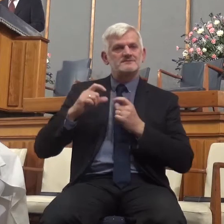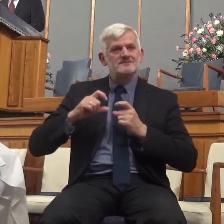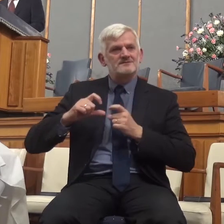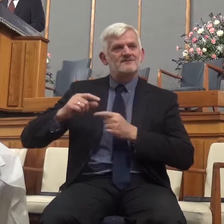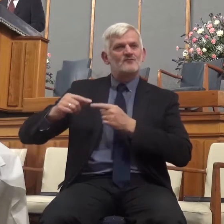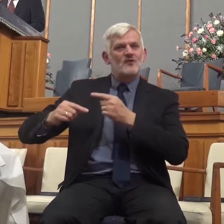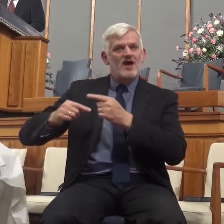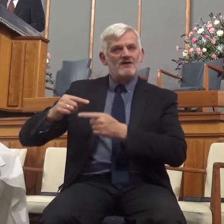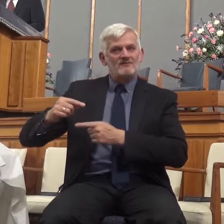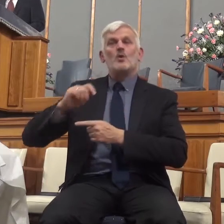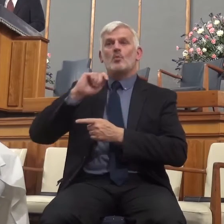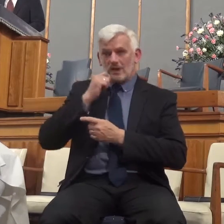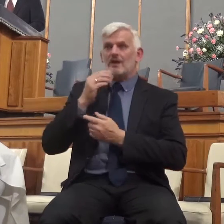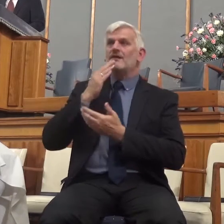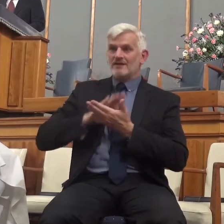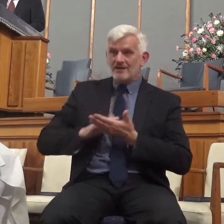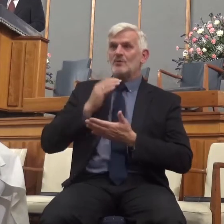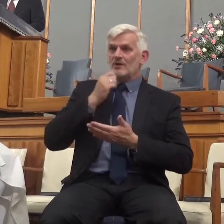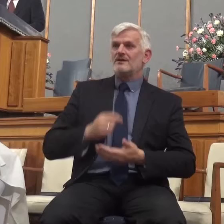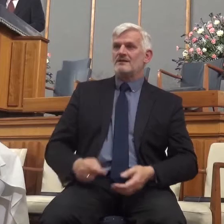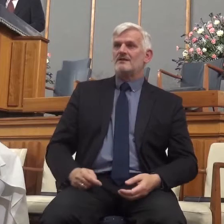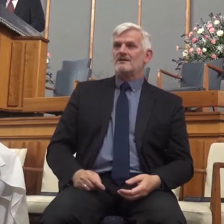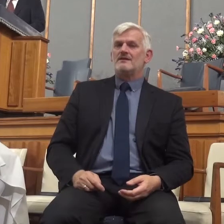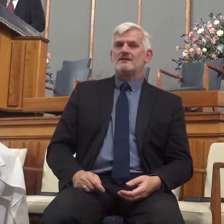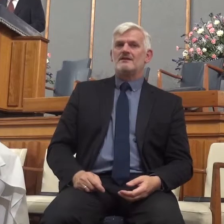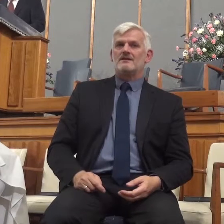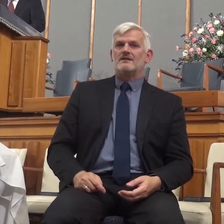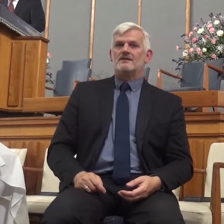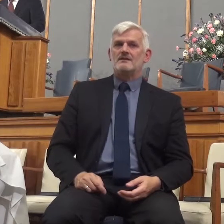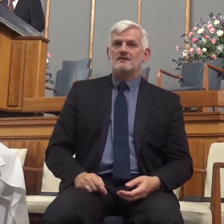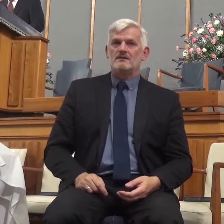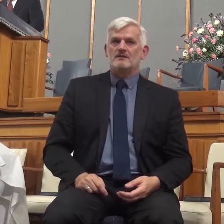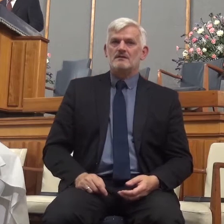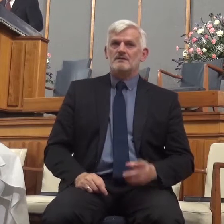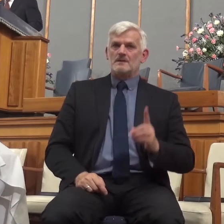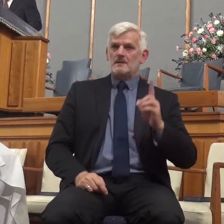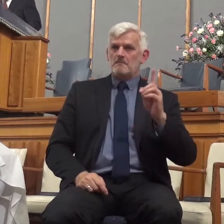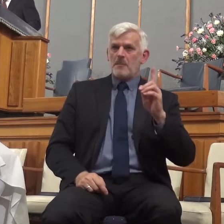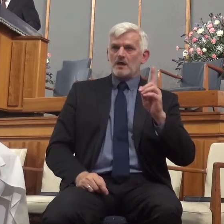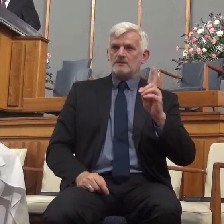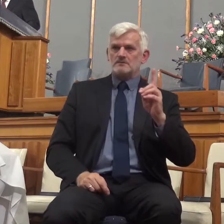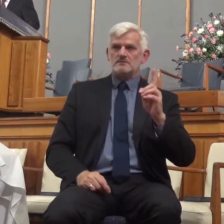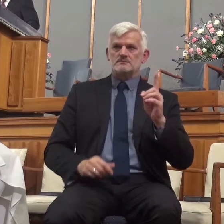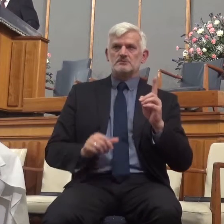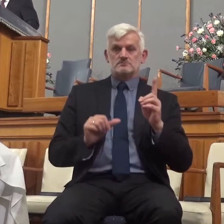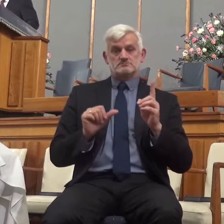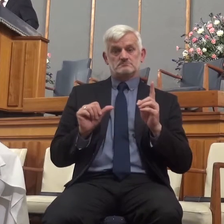endure forever. And in a second thought, I had better know him. I had better begin to thank him. I had